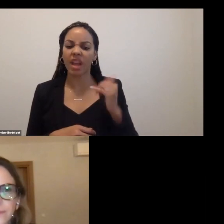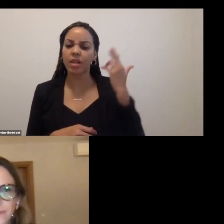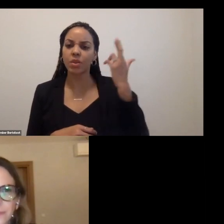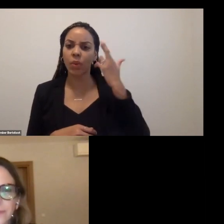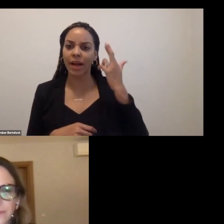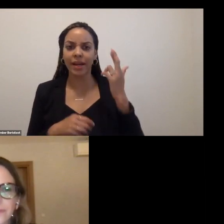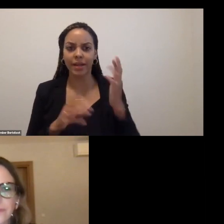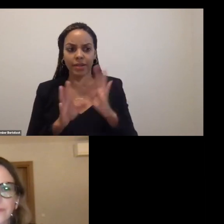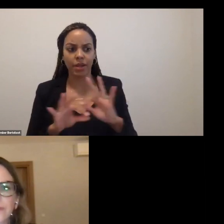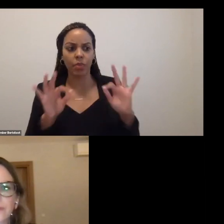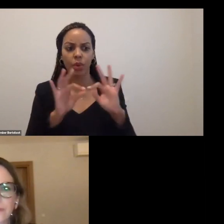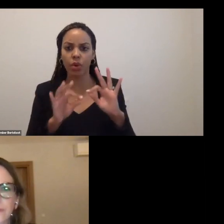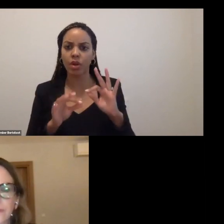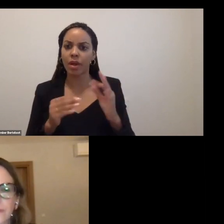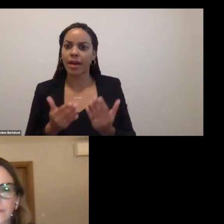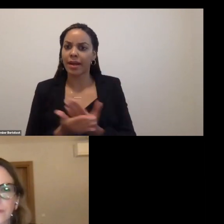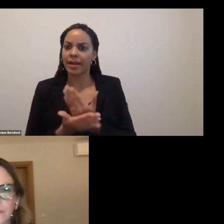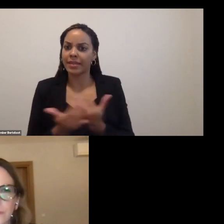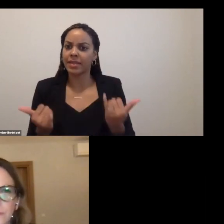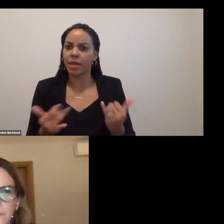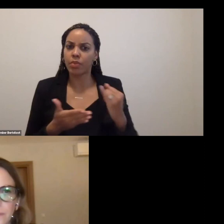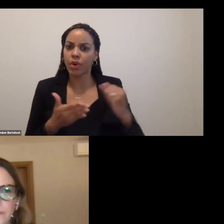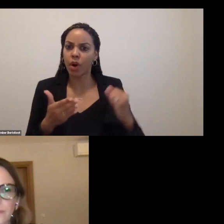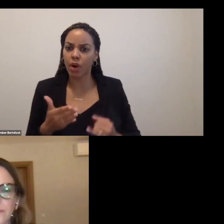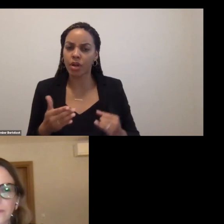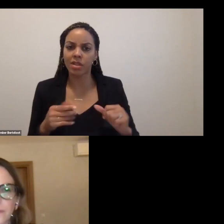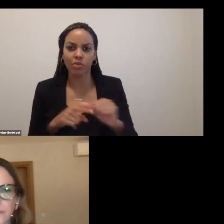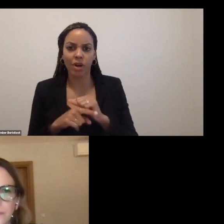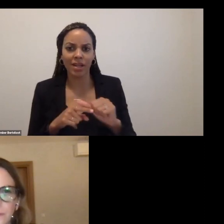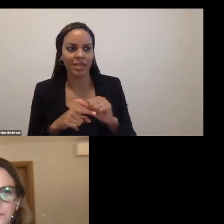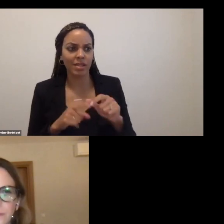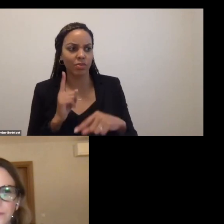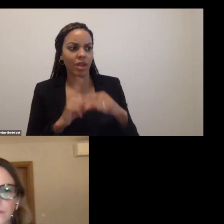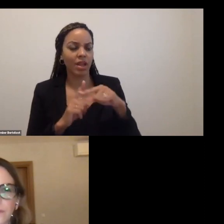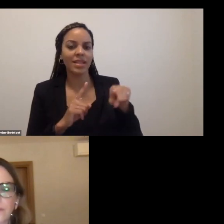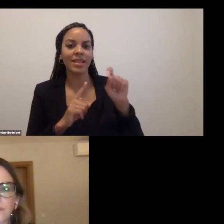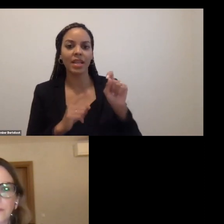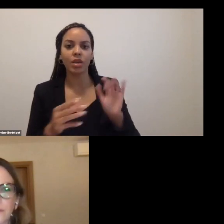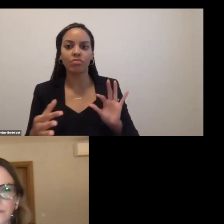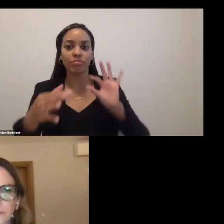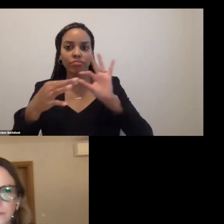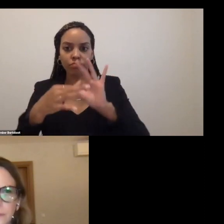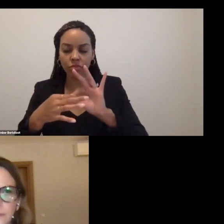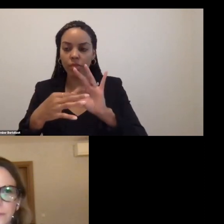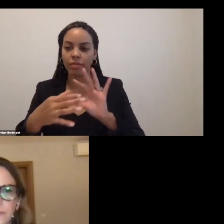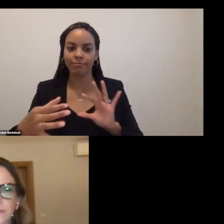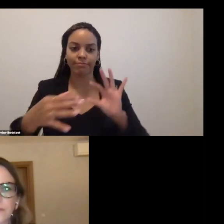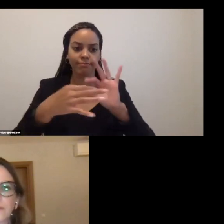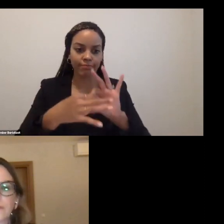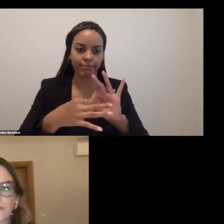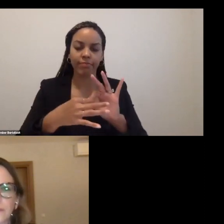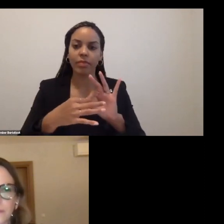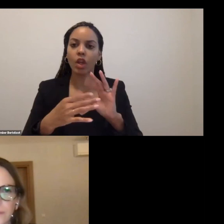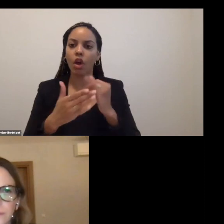need of the contemporary artist practices, and it was also the need to connect Helsinki-based artists to artists coming from